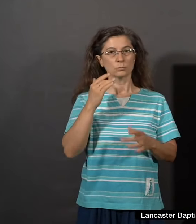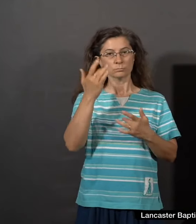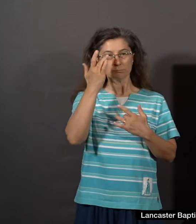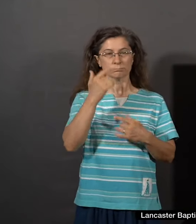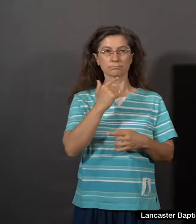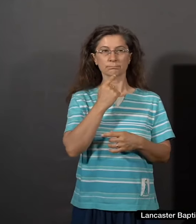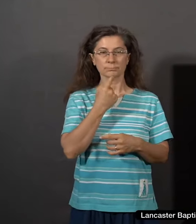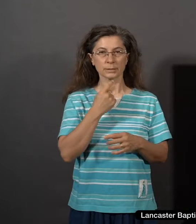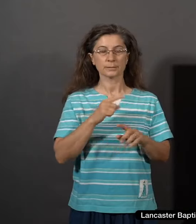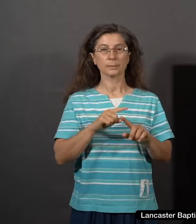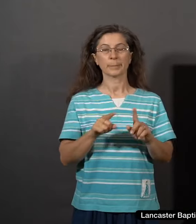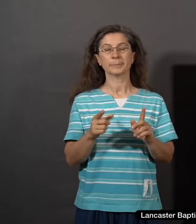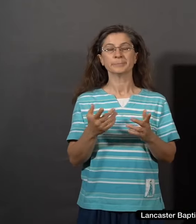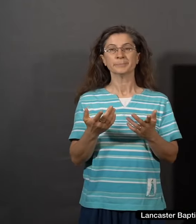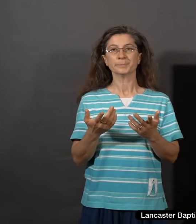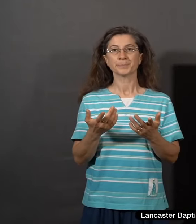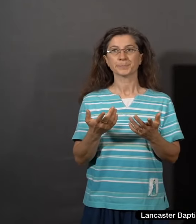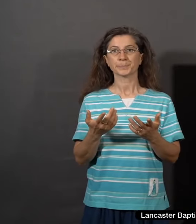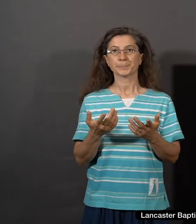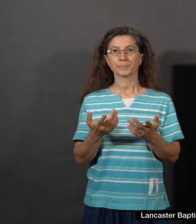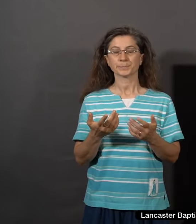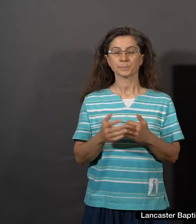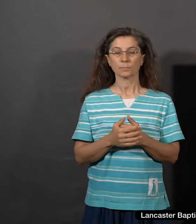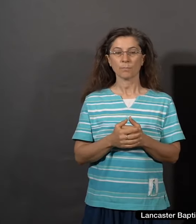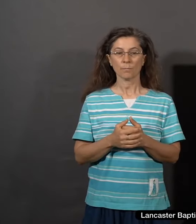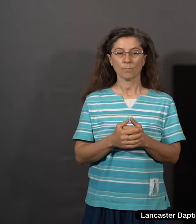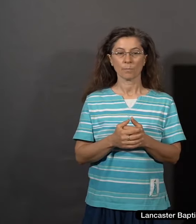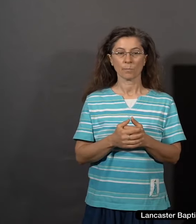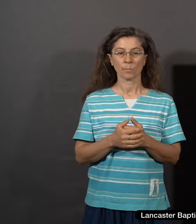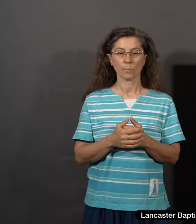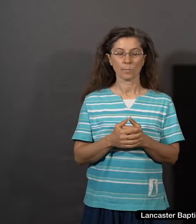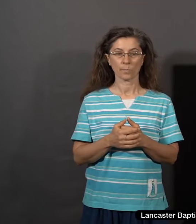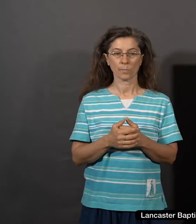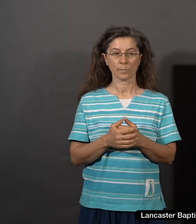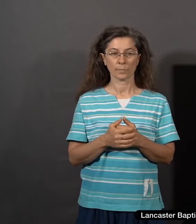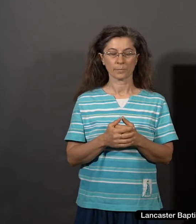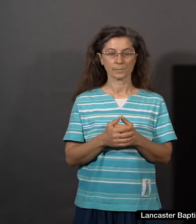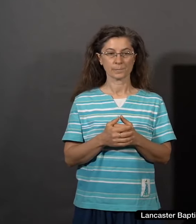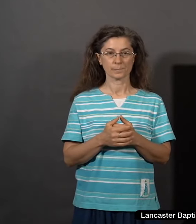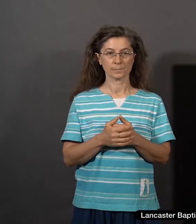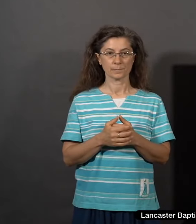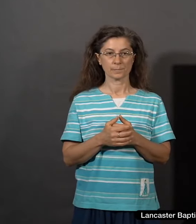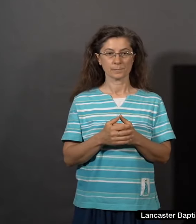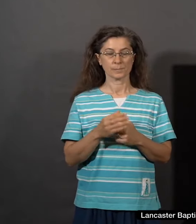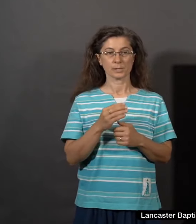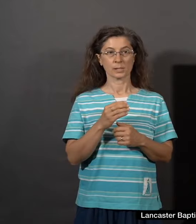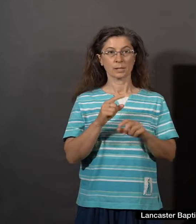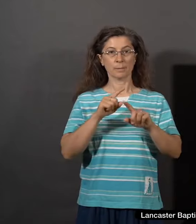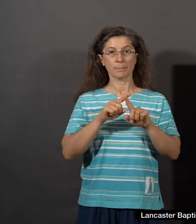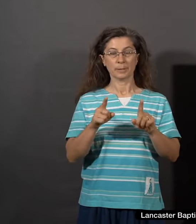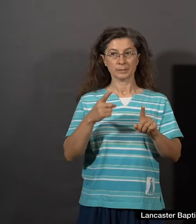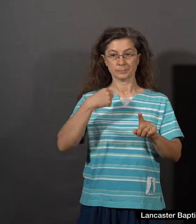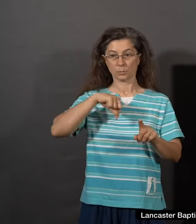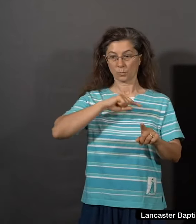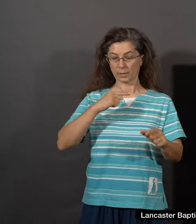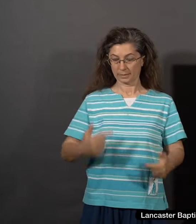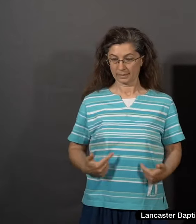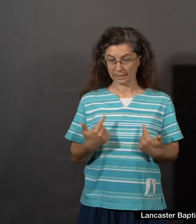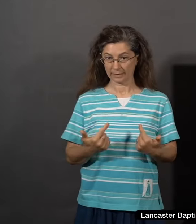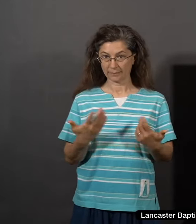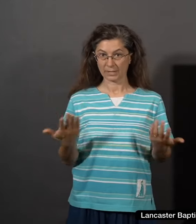uh and so in light of the respect we have for this covid but also in light of the fact that we live in a state where